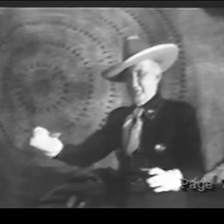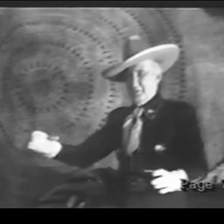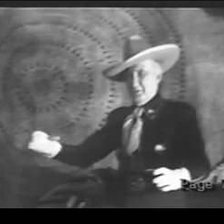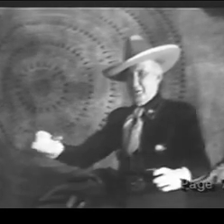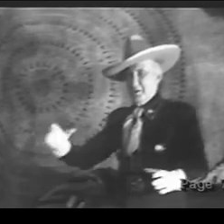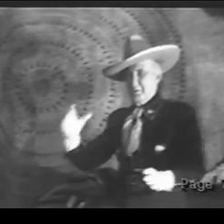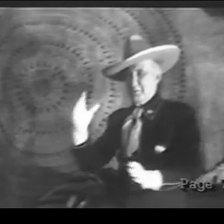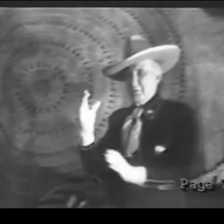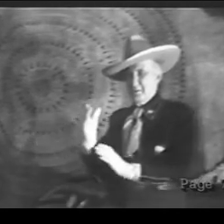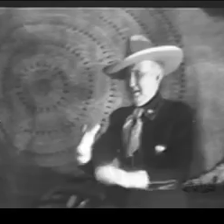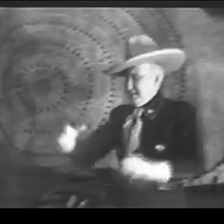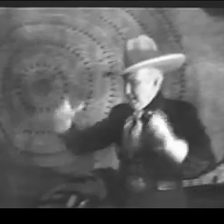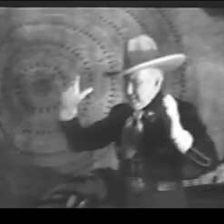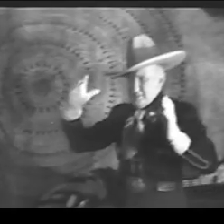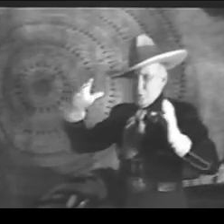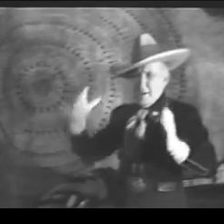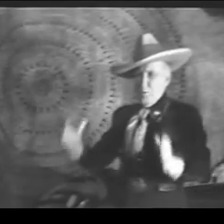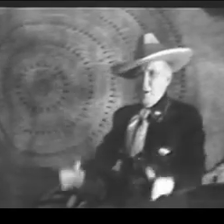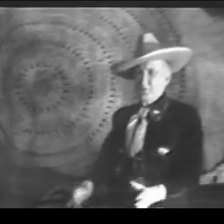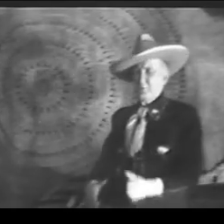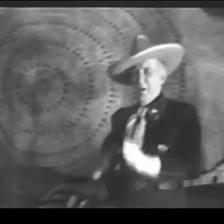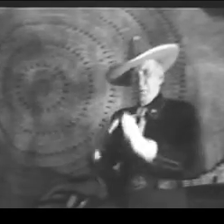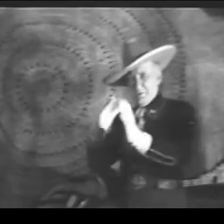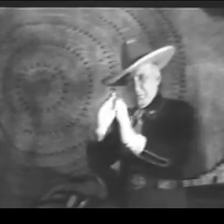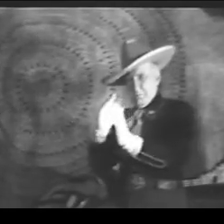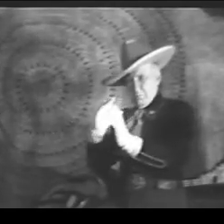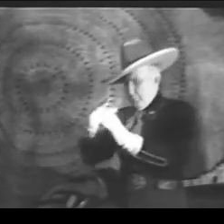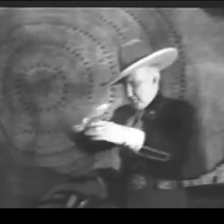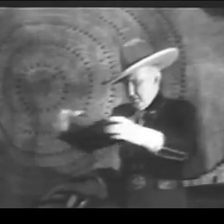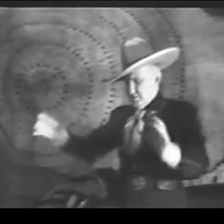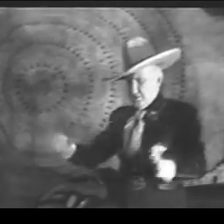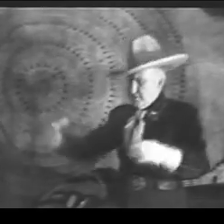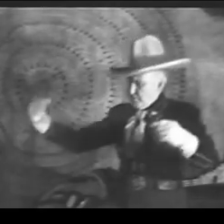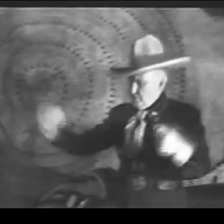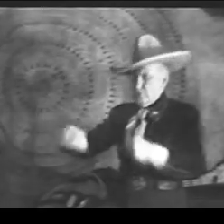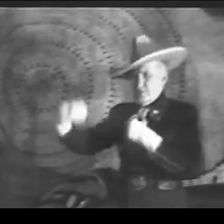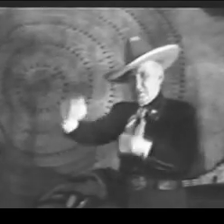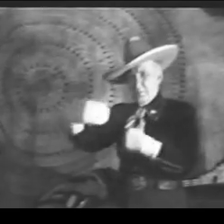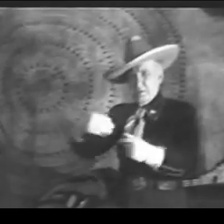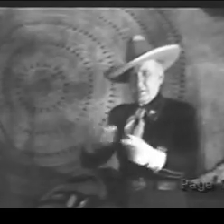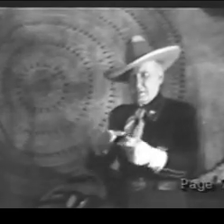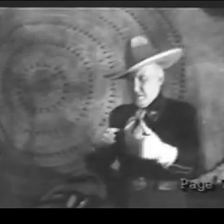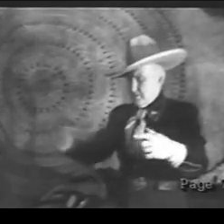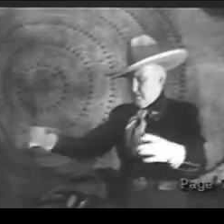every doorway would be pointing. That isn't the way I want them. I want them in a circle, and the doors coming into the center of that